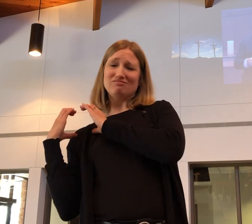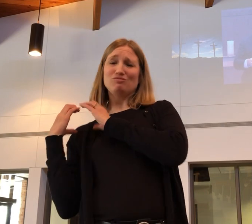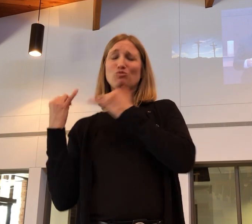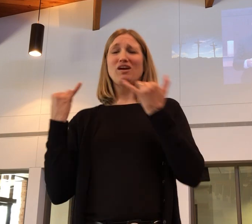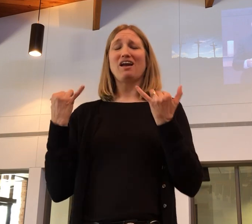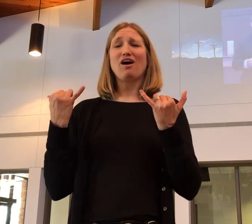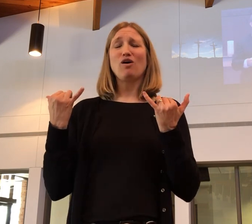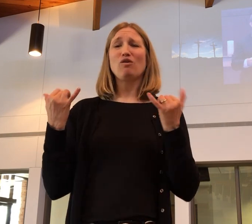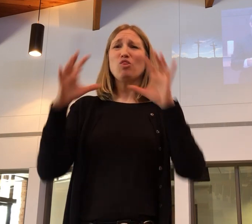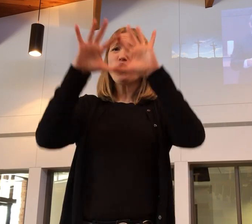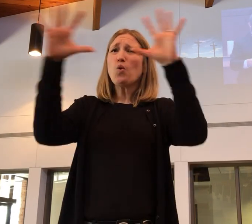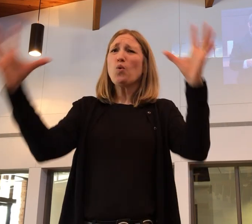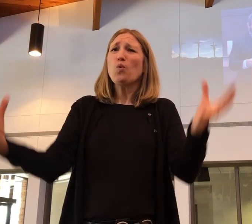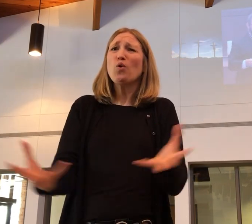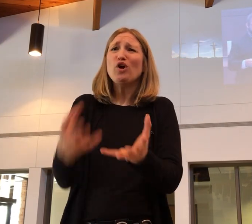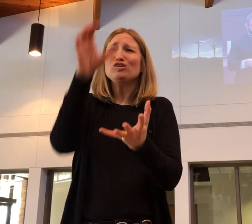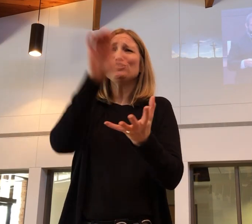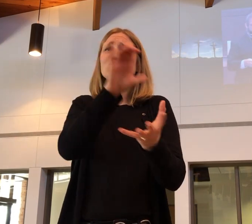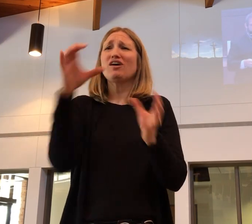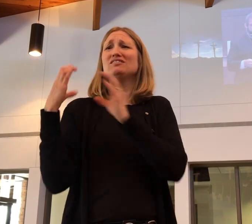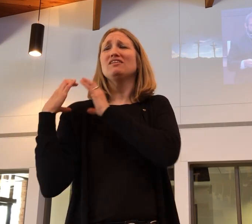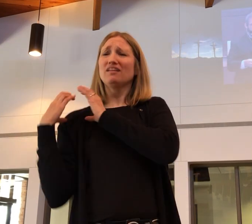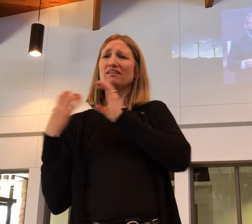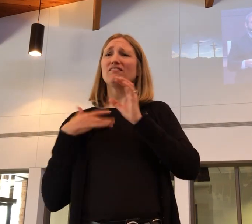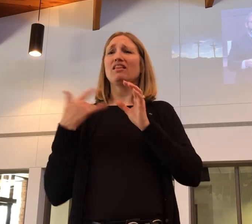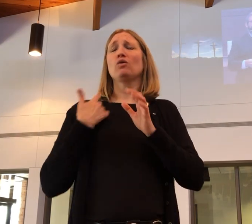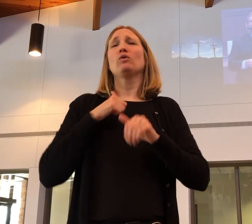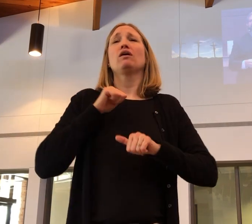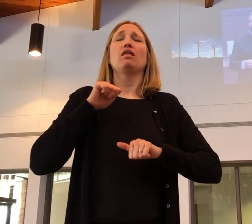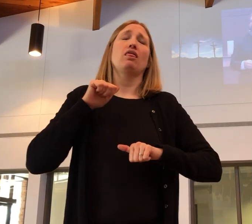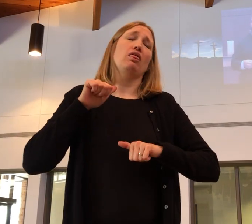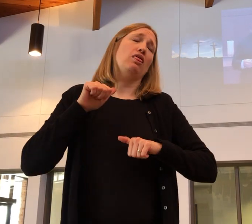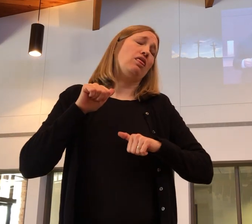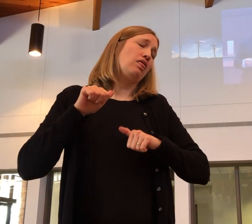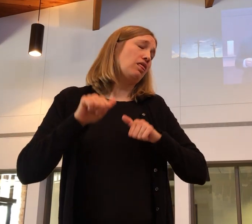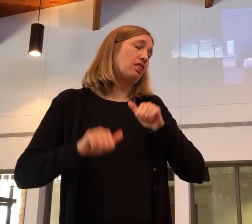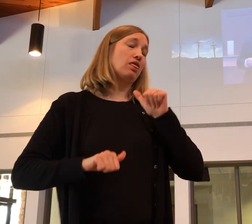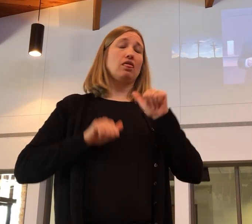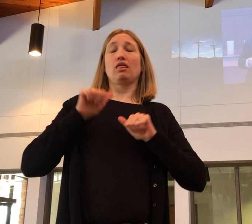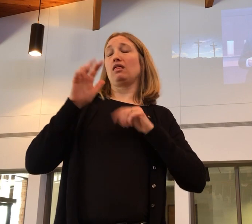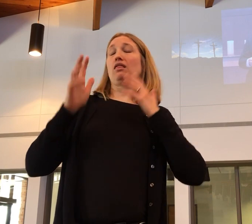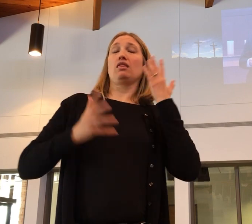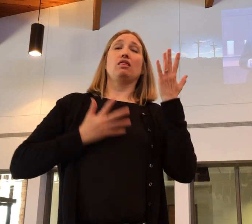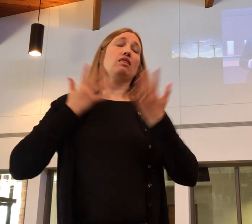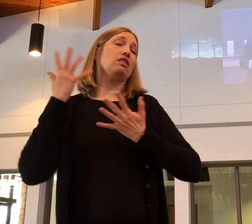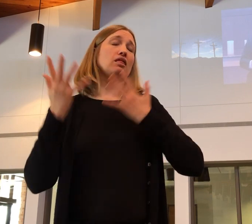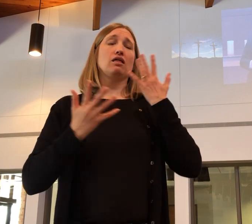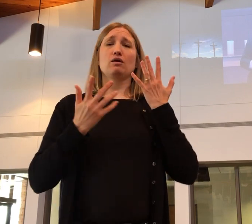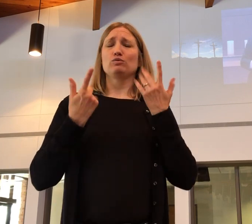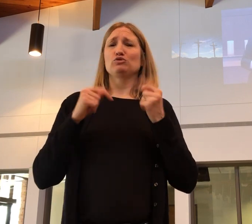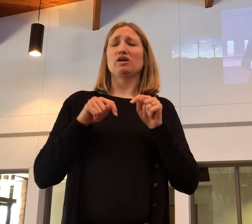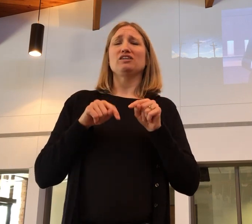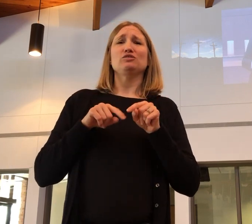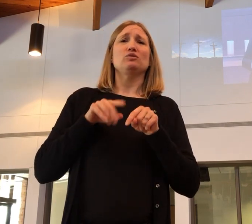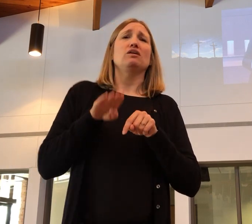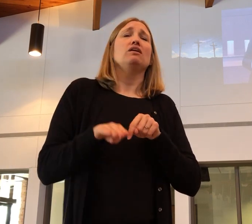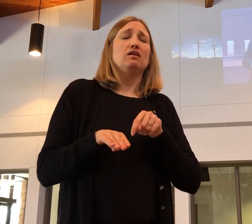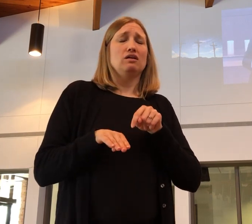shoulders, stumbling with each step, straining to keep moving forward.